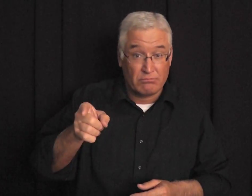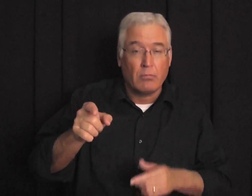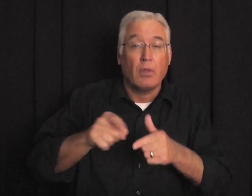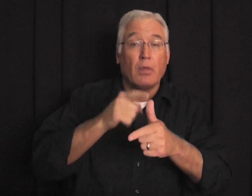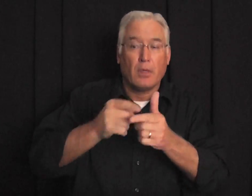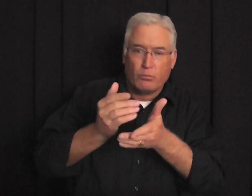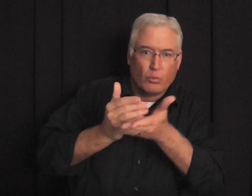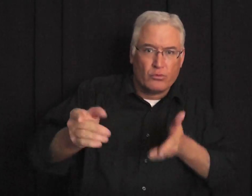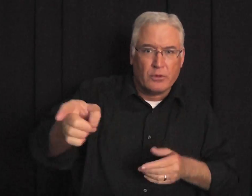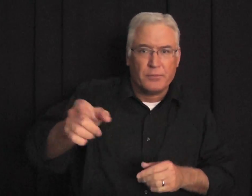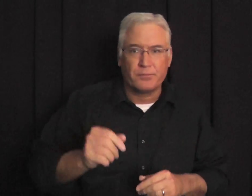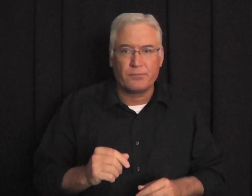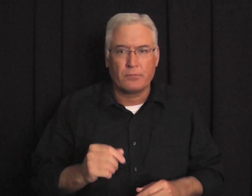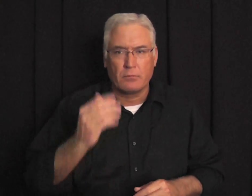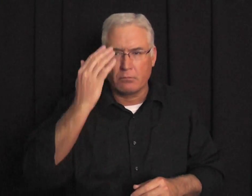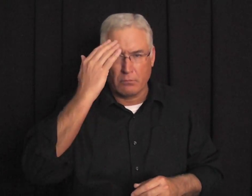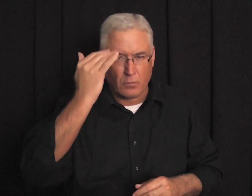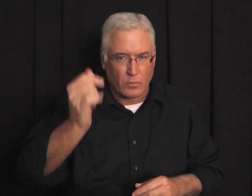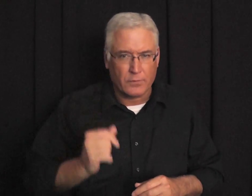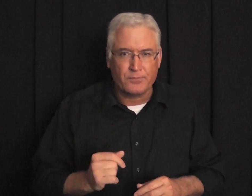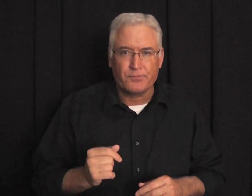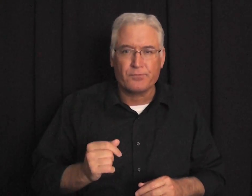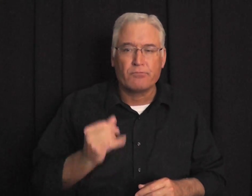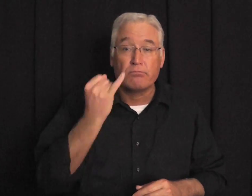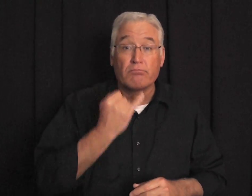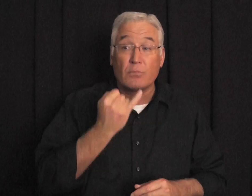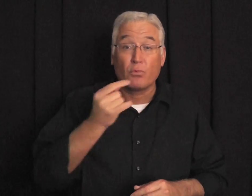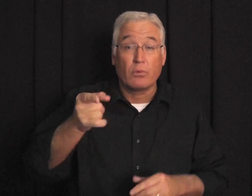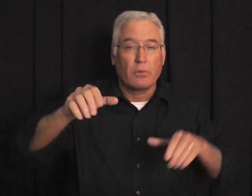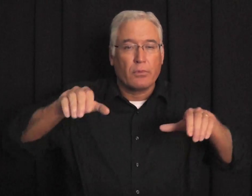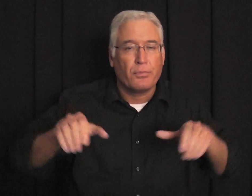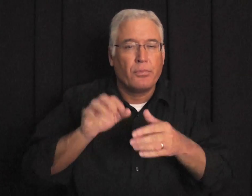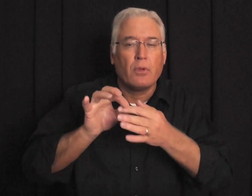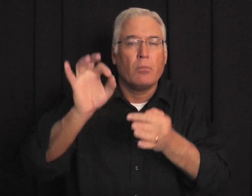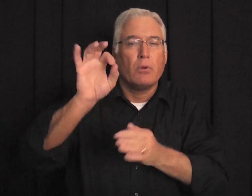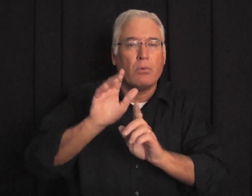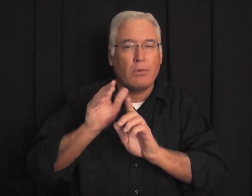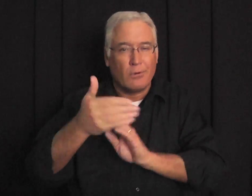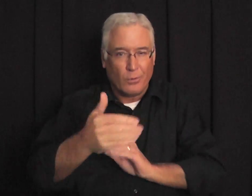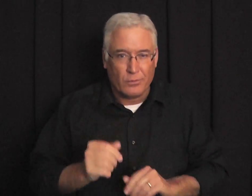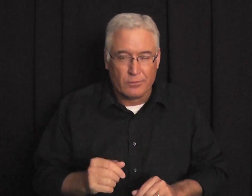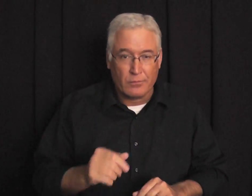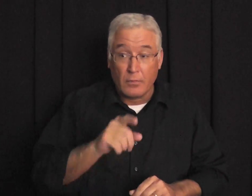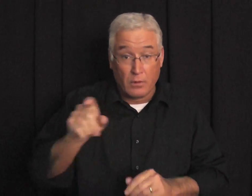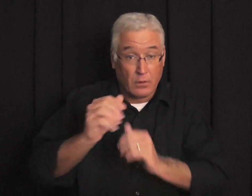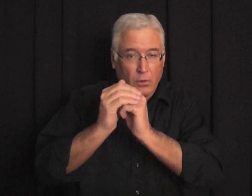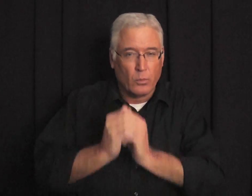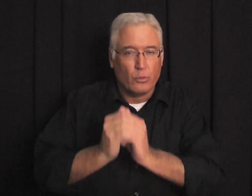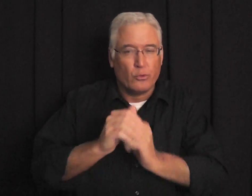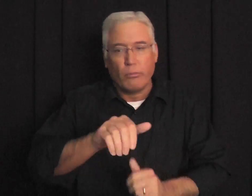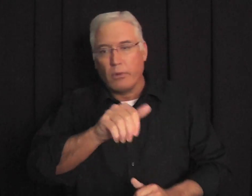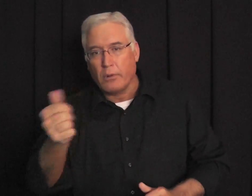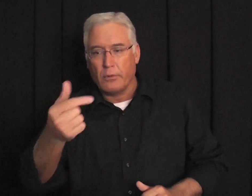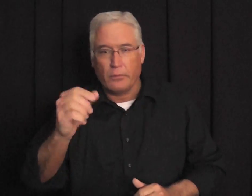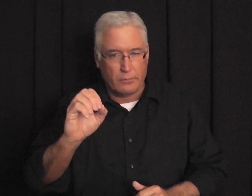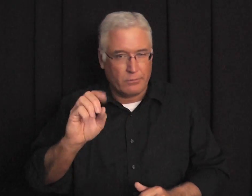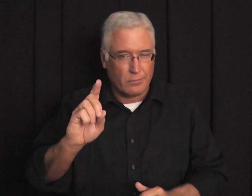Israel, and then the Lord rejected Israel. Why? Because Israel committed spiritual adultery. They worshiped